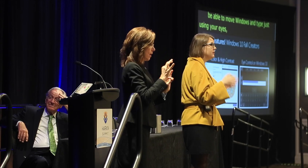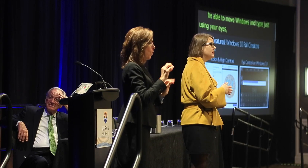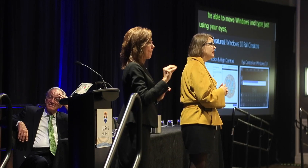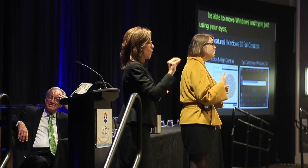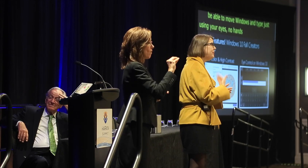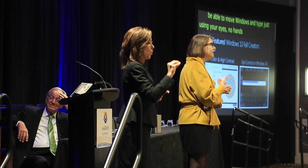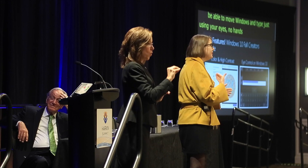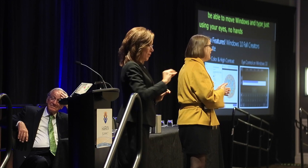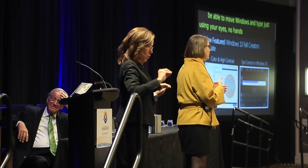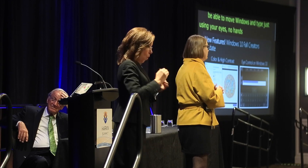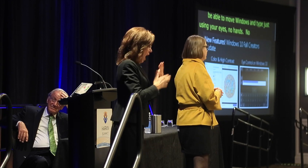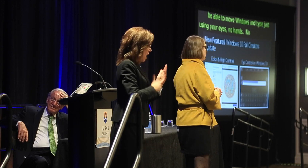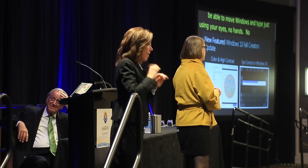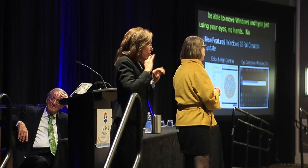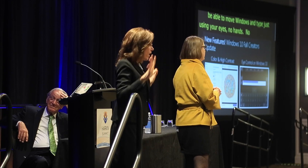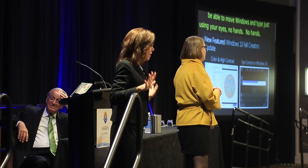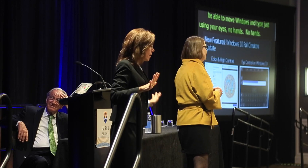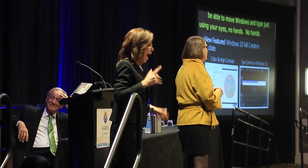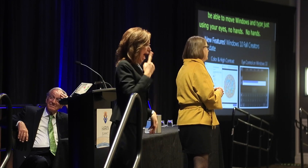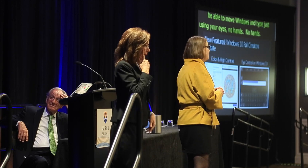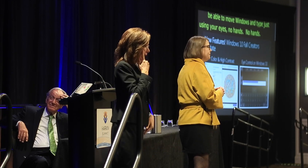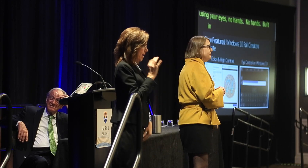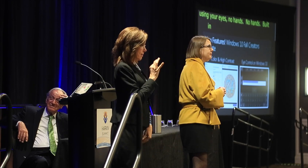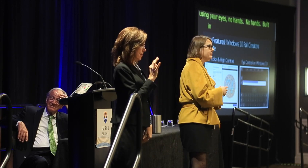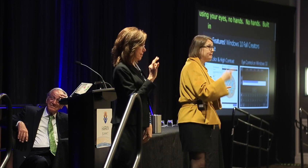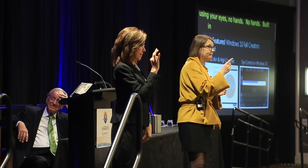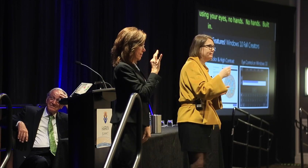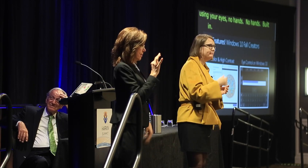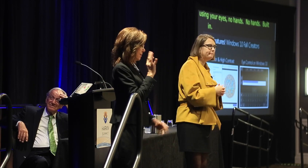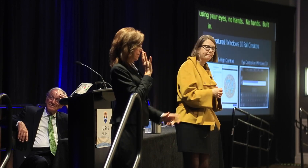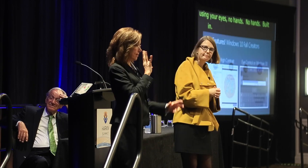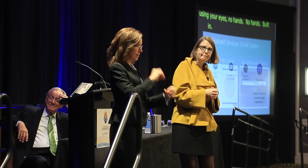No hands. Built in.